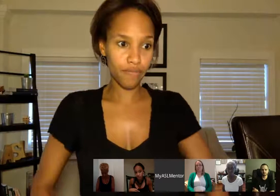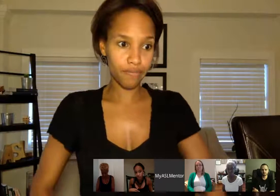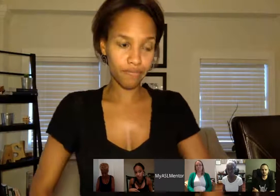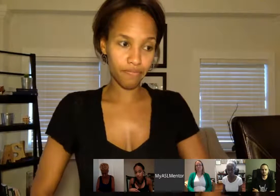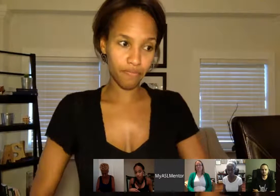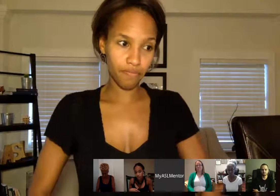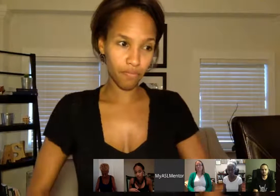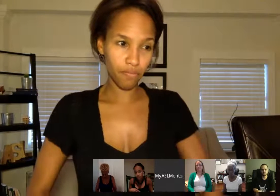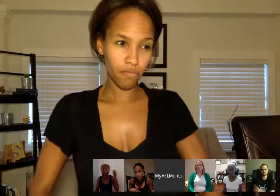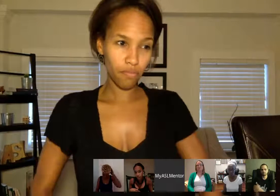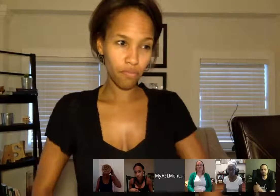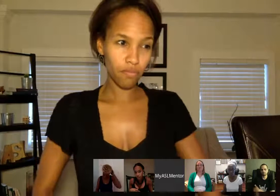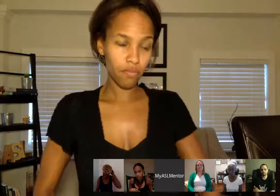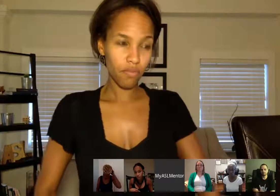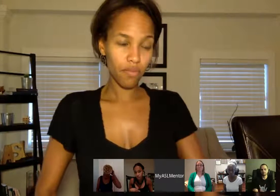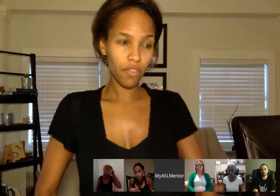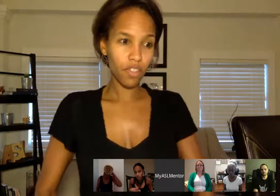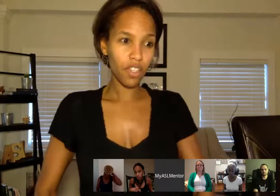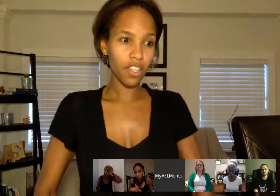oversight.